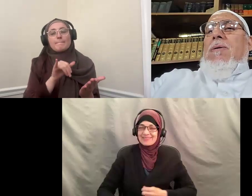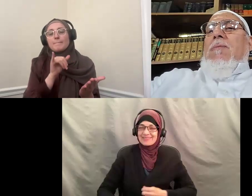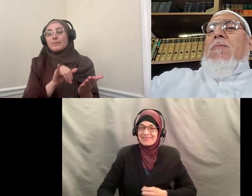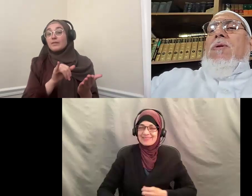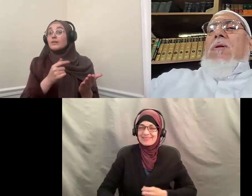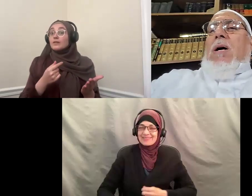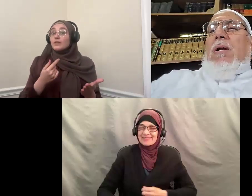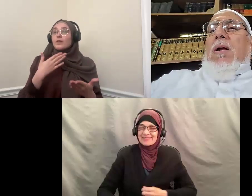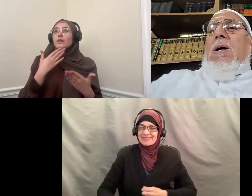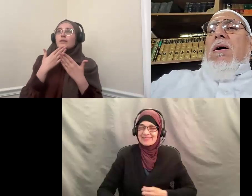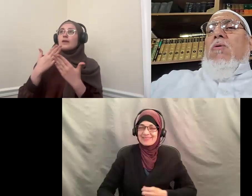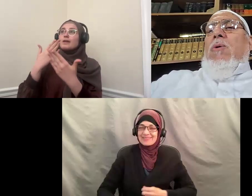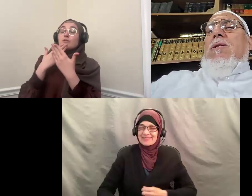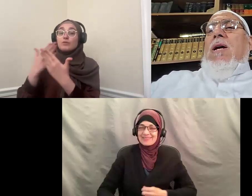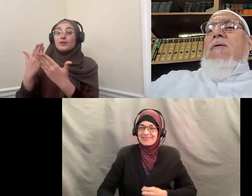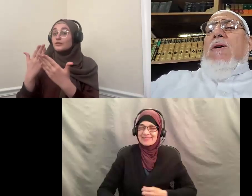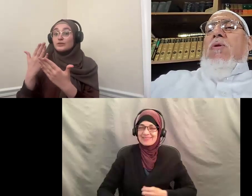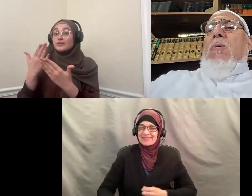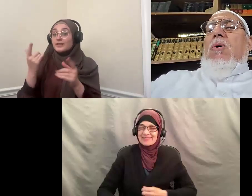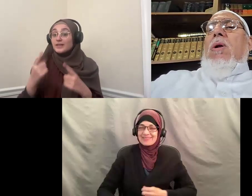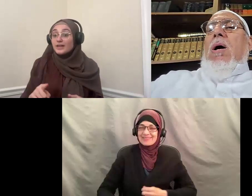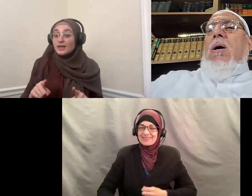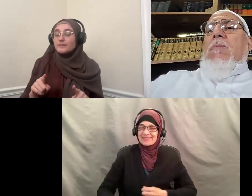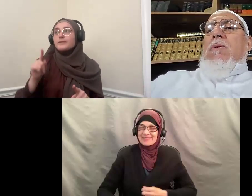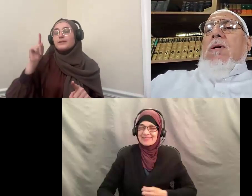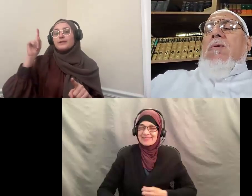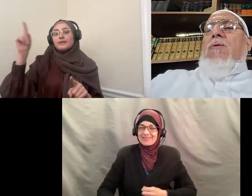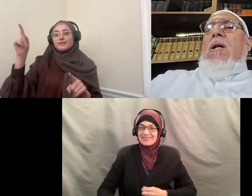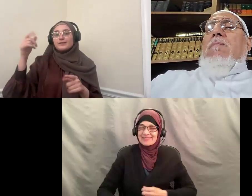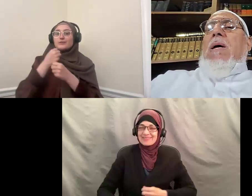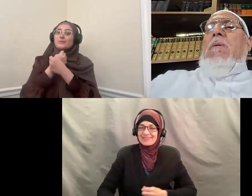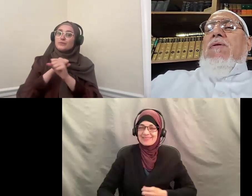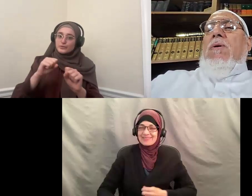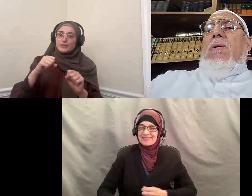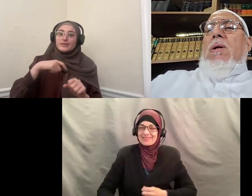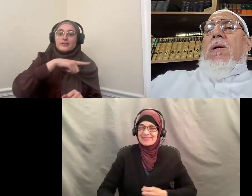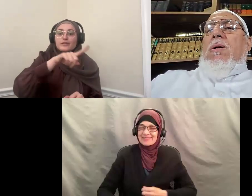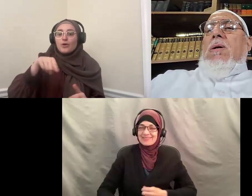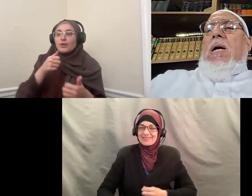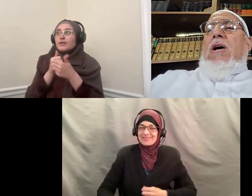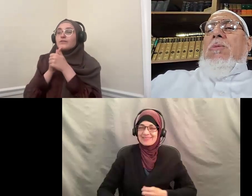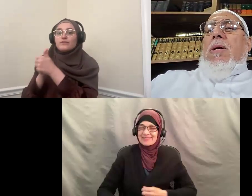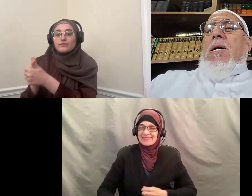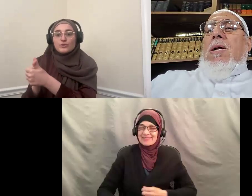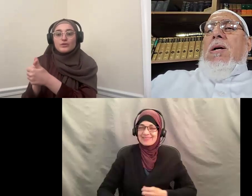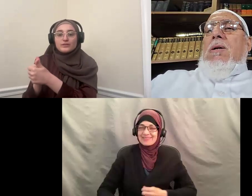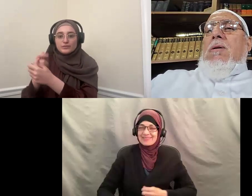grateful, Allah will save us from all harms that may befall